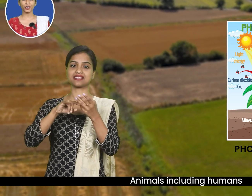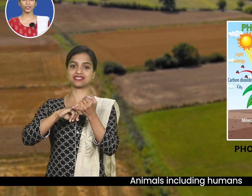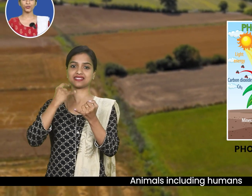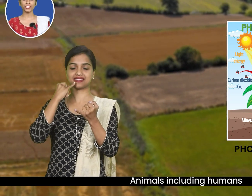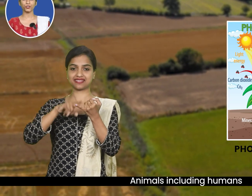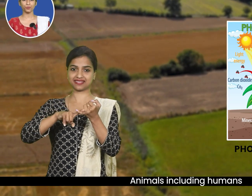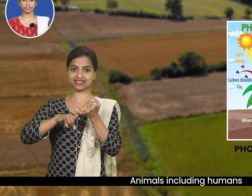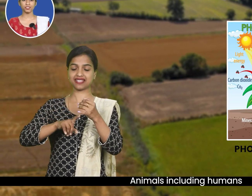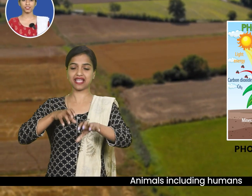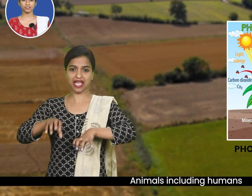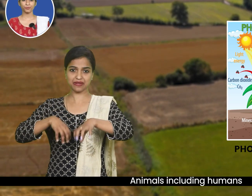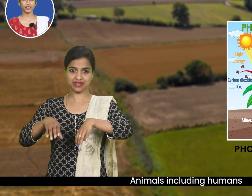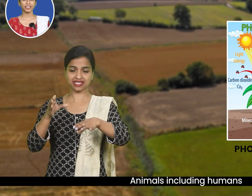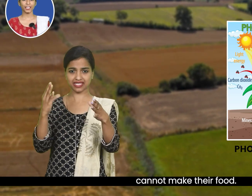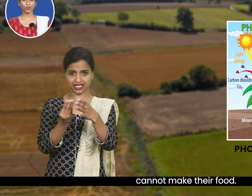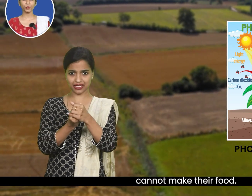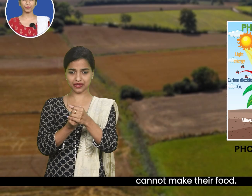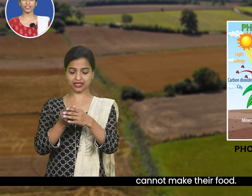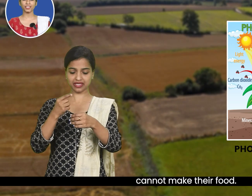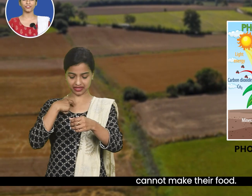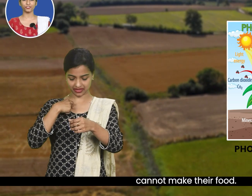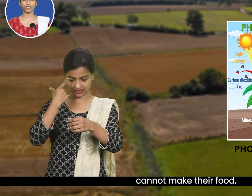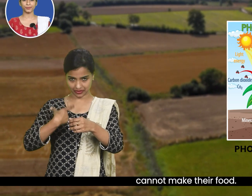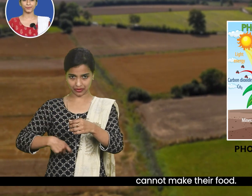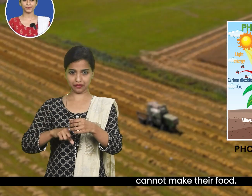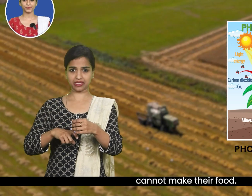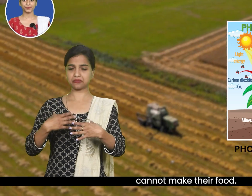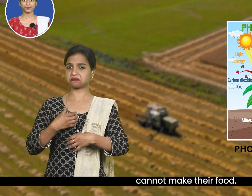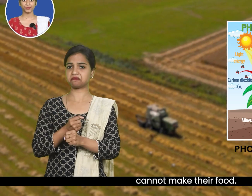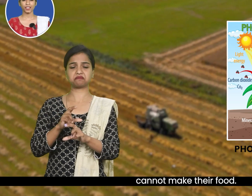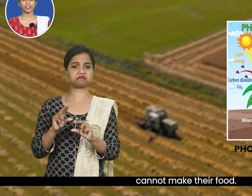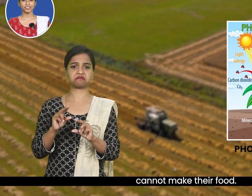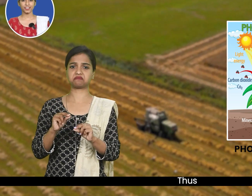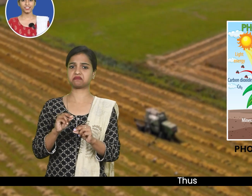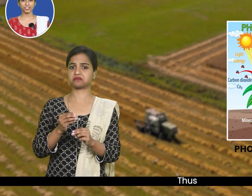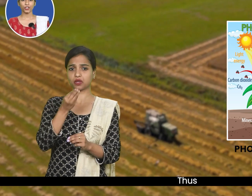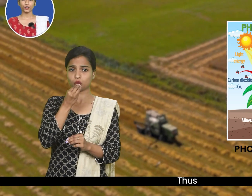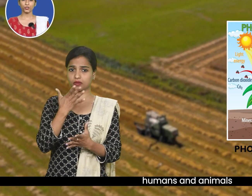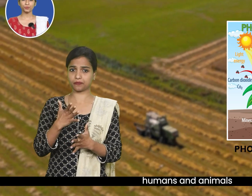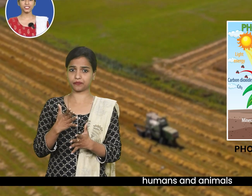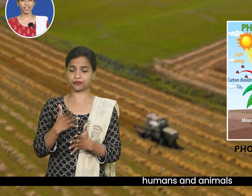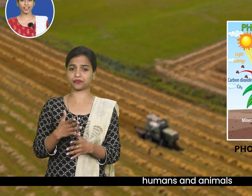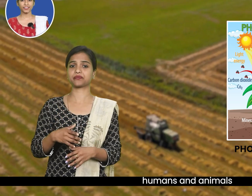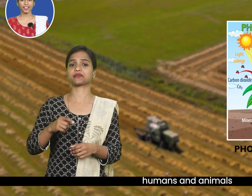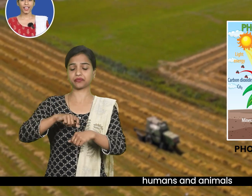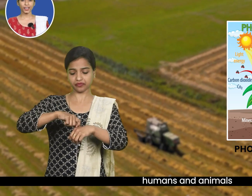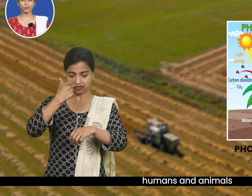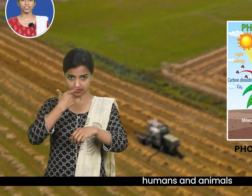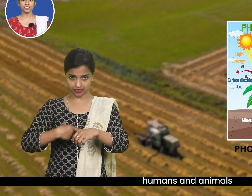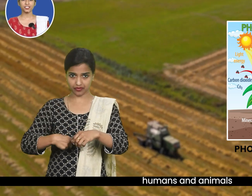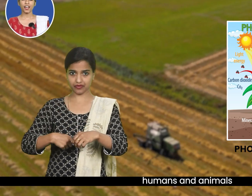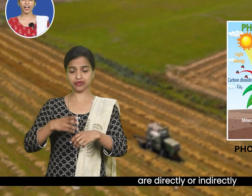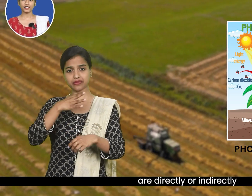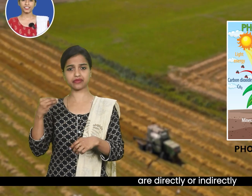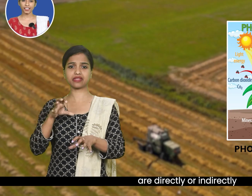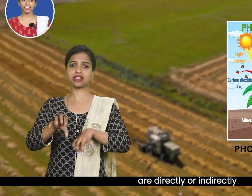Animals, including humans, cannot make their food. Thus, humans and